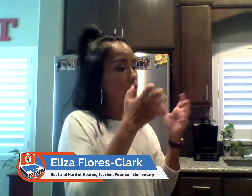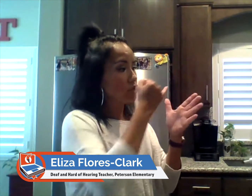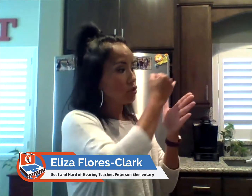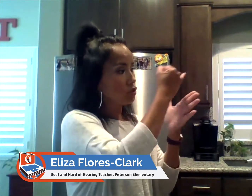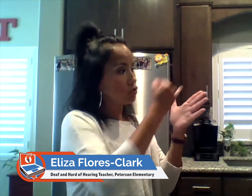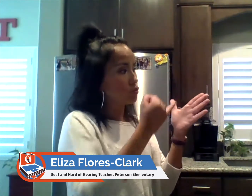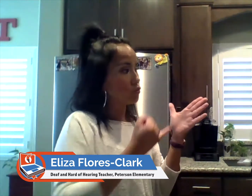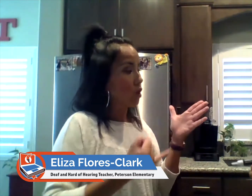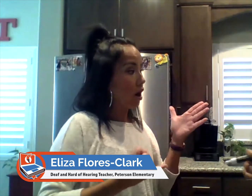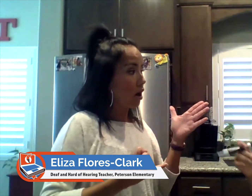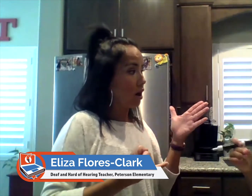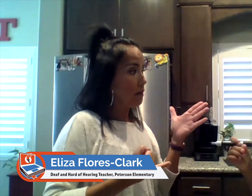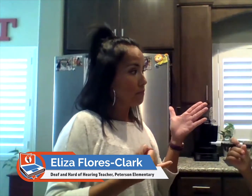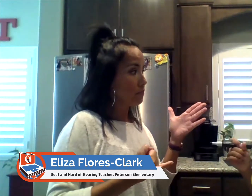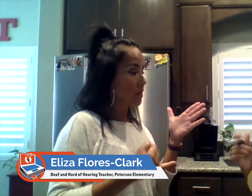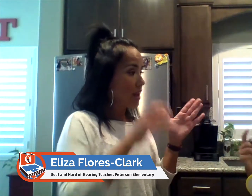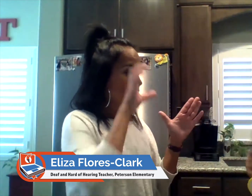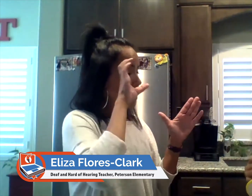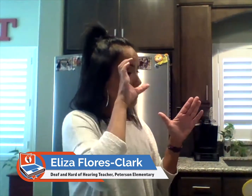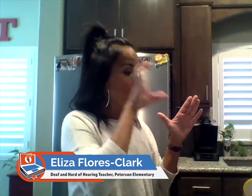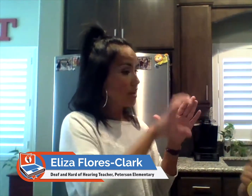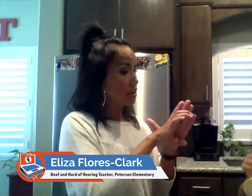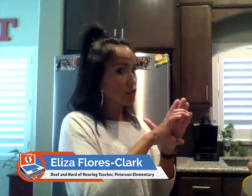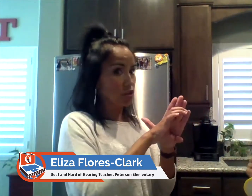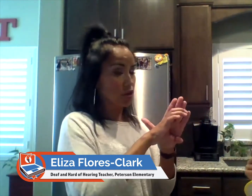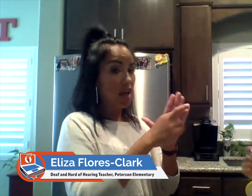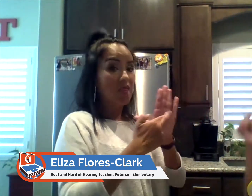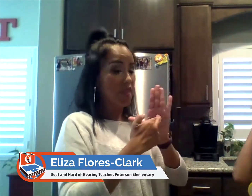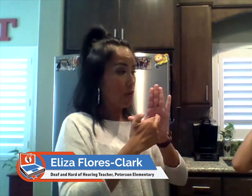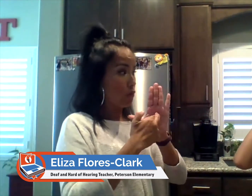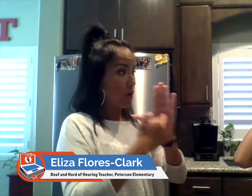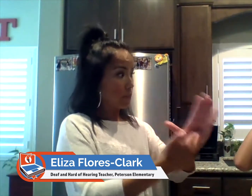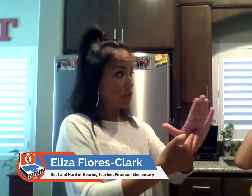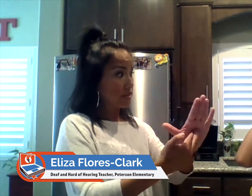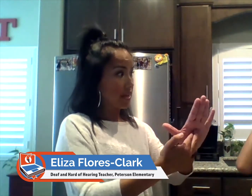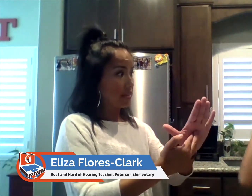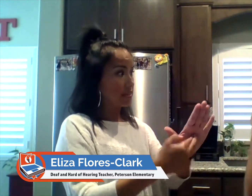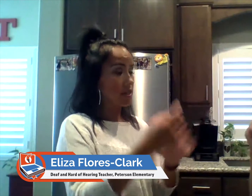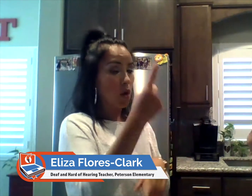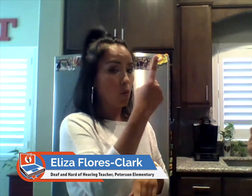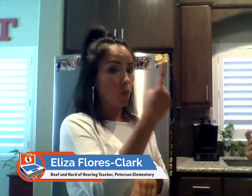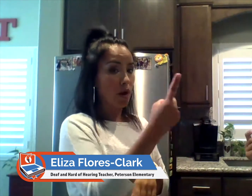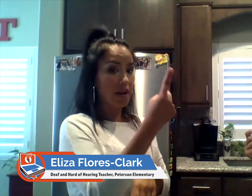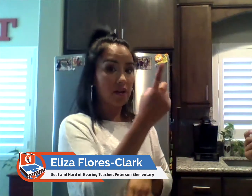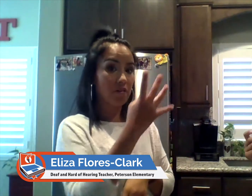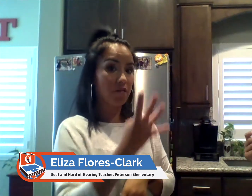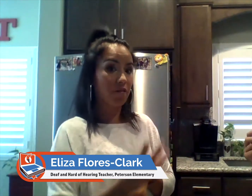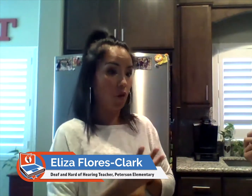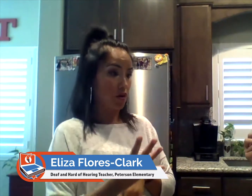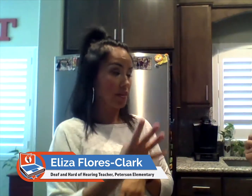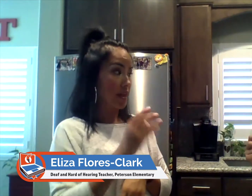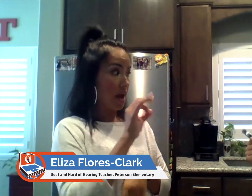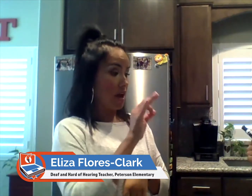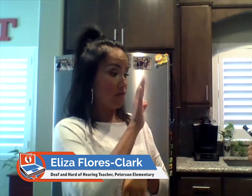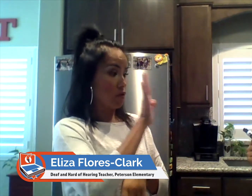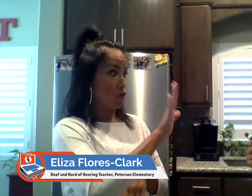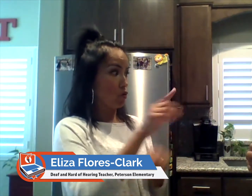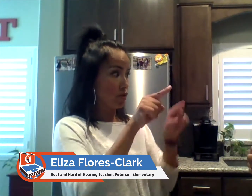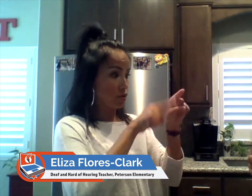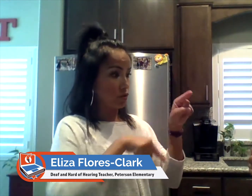you to draw a picture that represents 1/4 of your circle